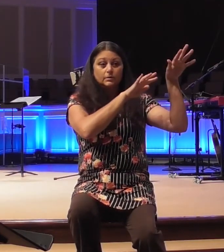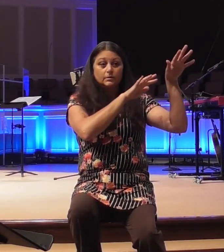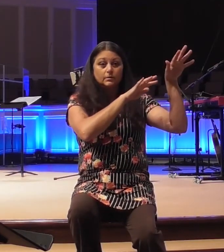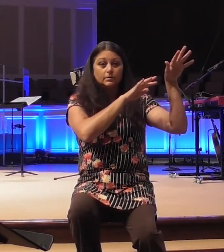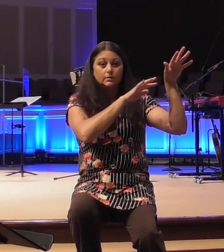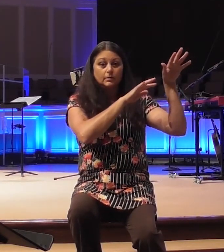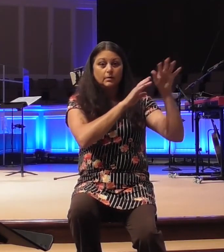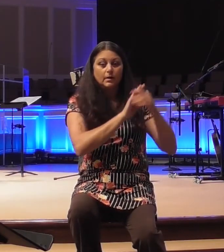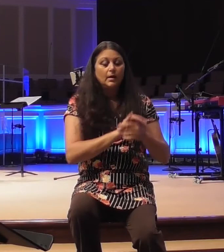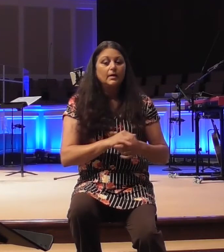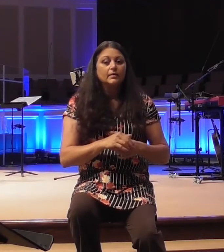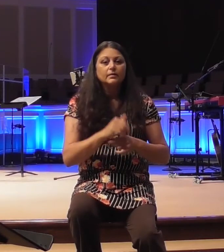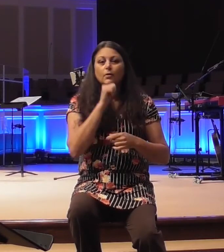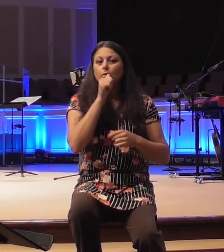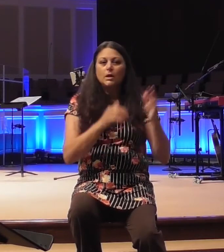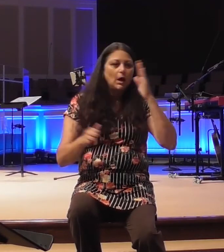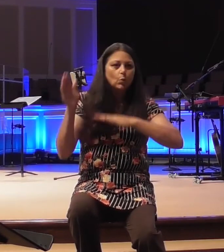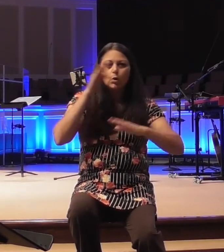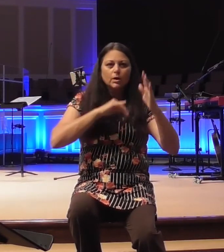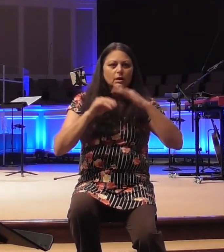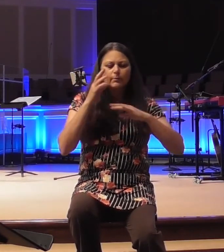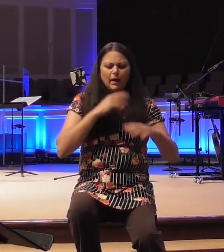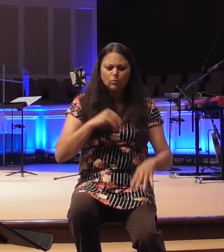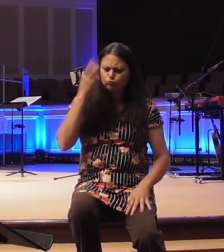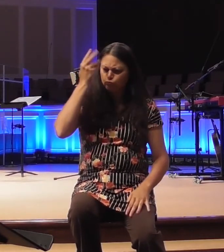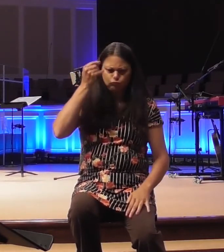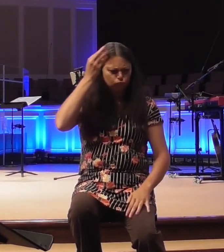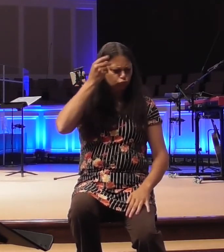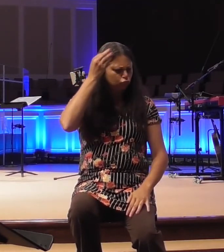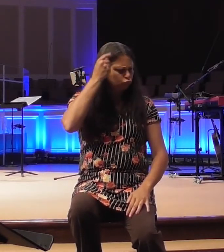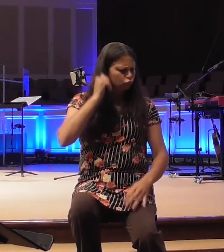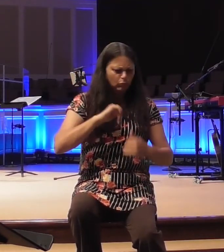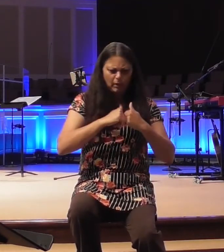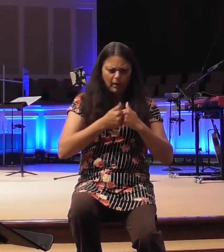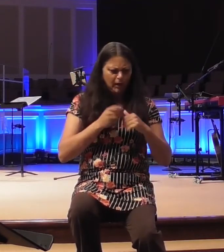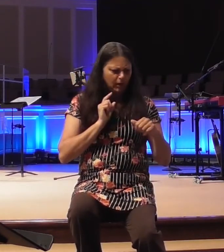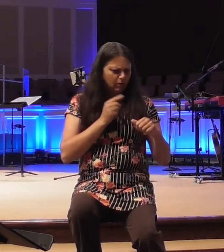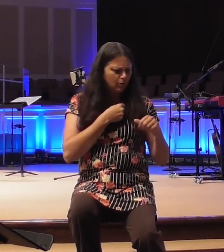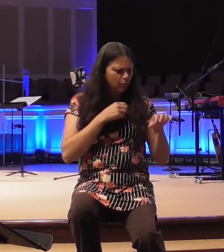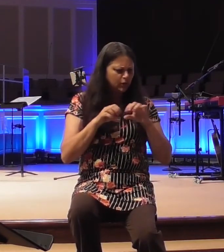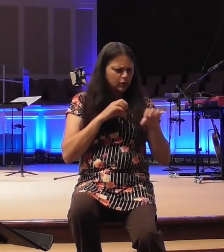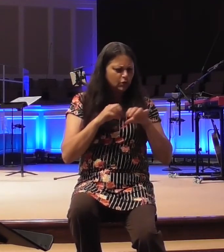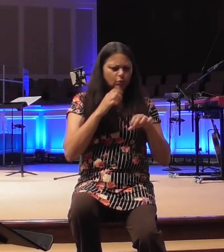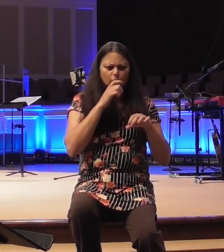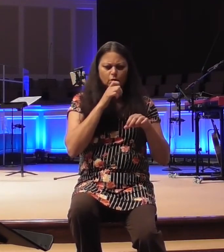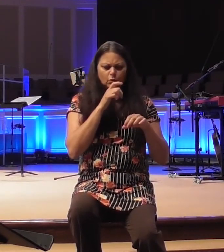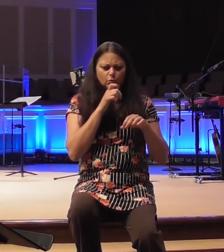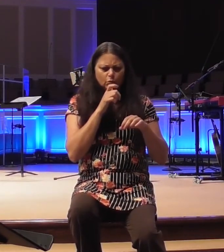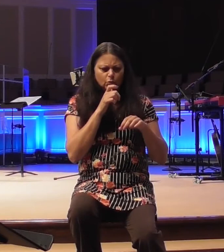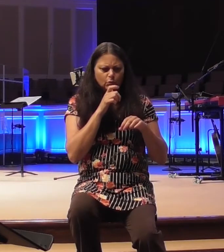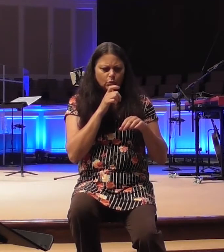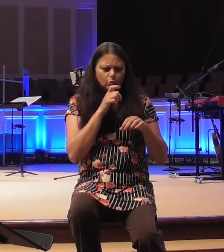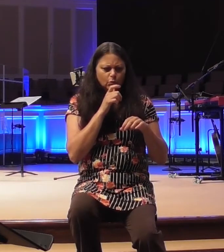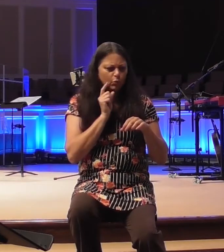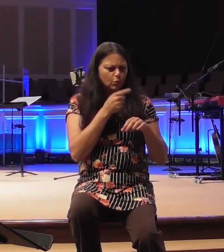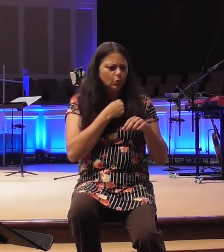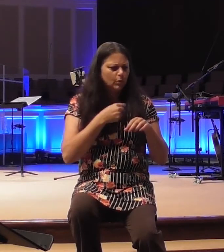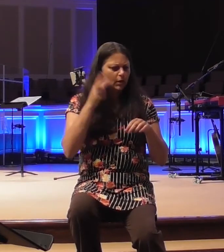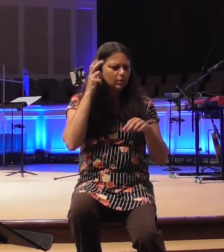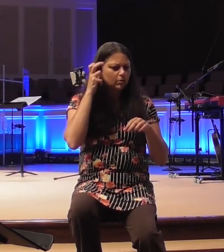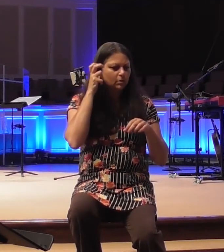with strategizing and other things that people in different parts of the chain of command would give. Their job was very simple: